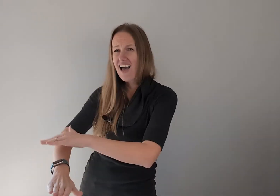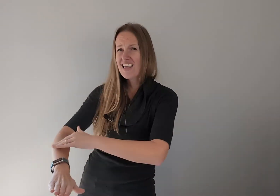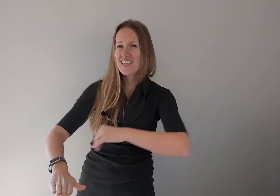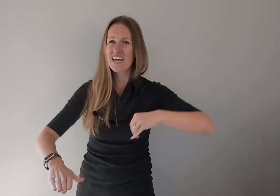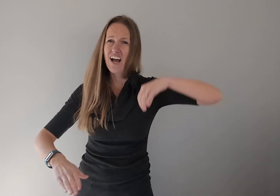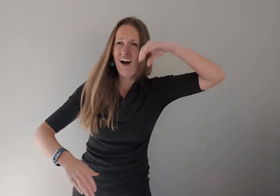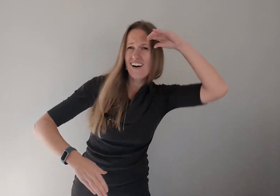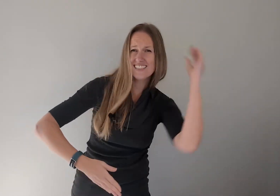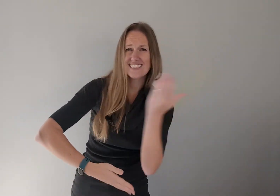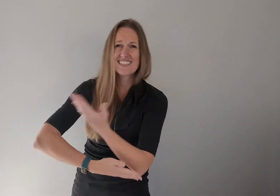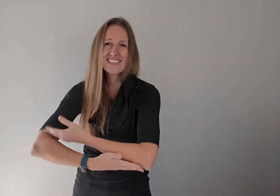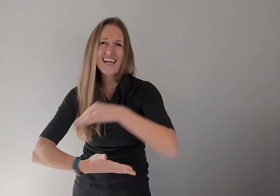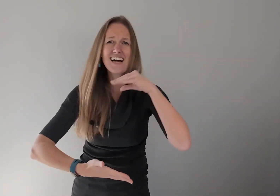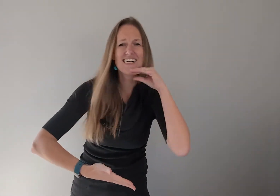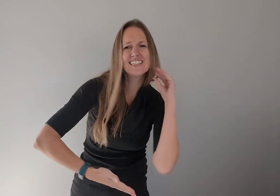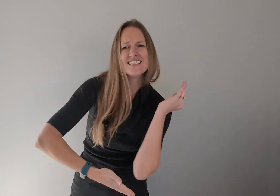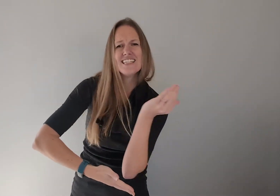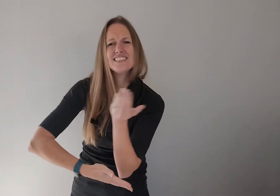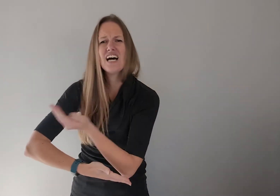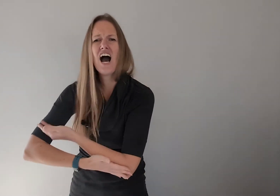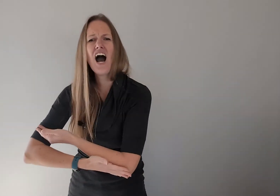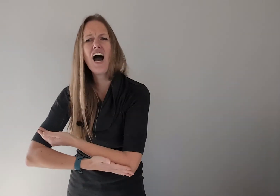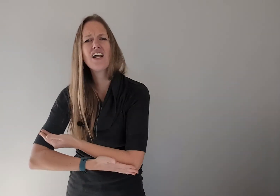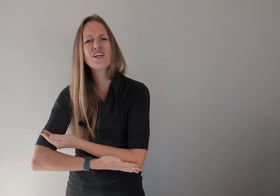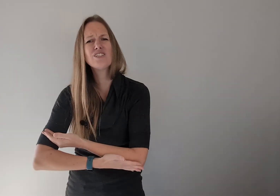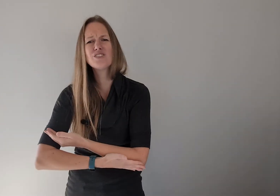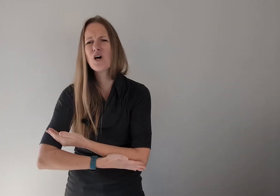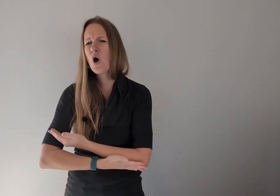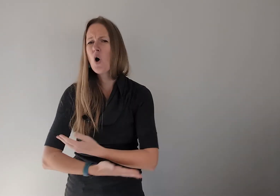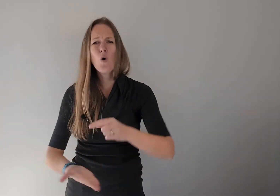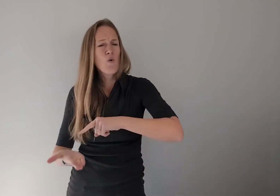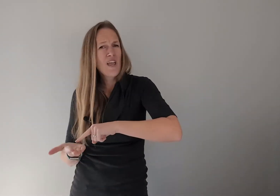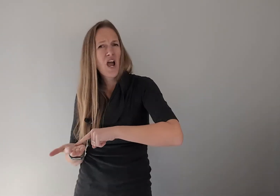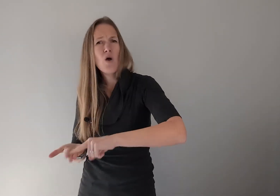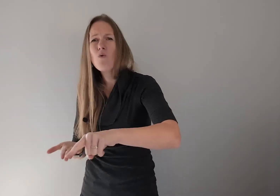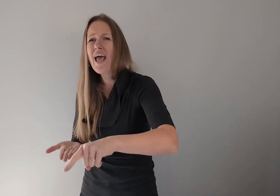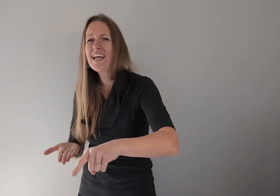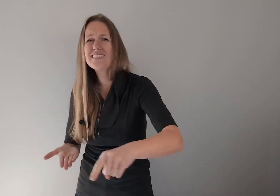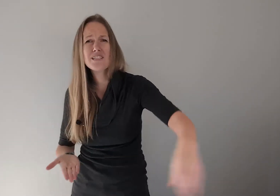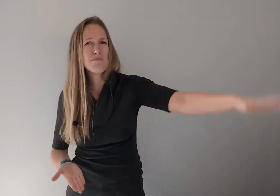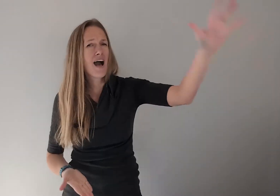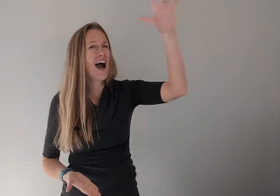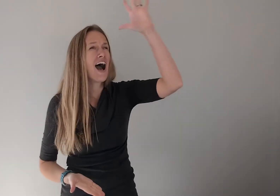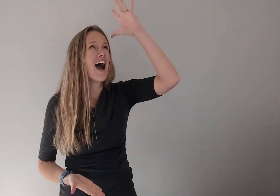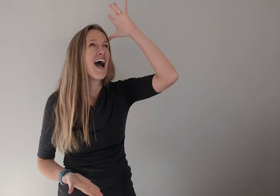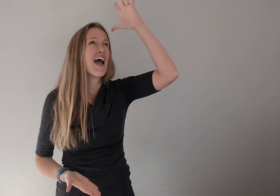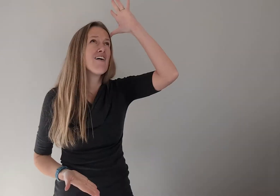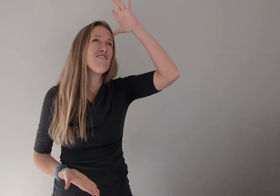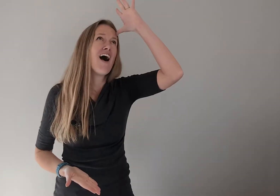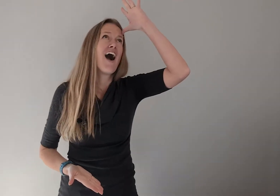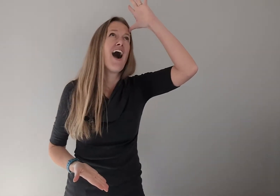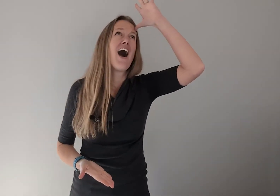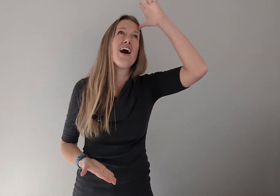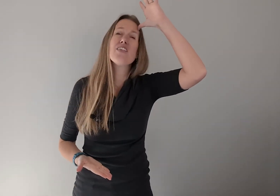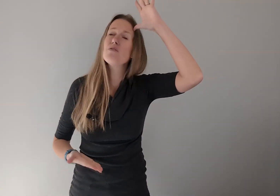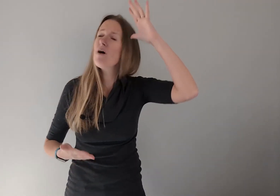that calls us sons and daughters. We are ransomed by our Father through